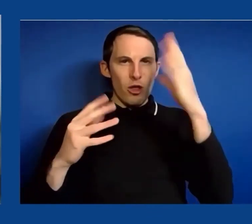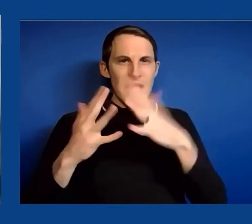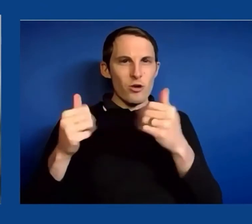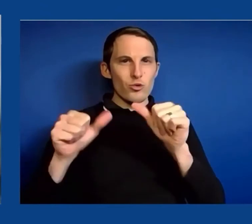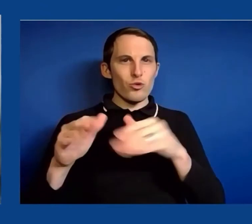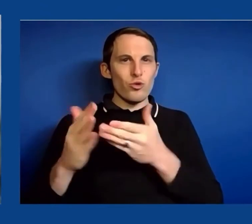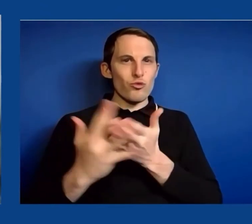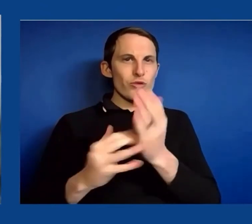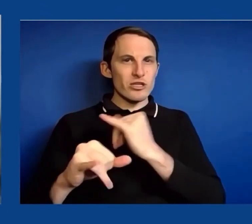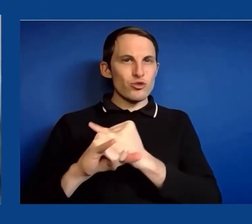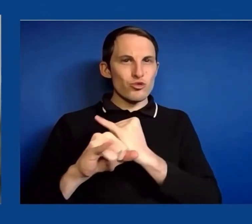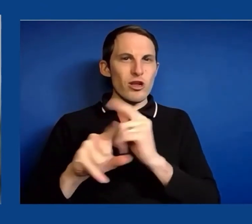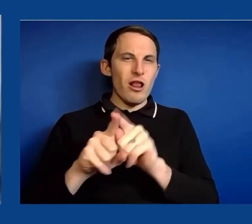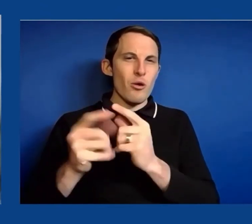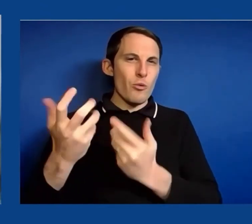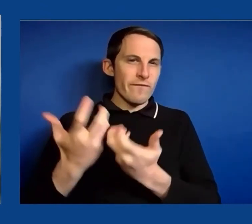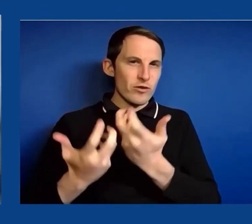like universities. And